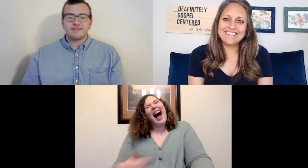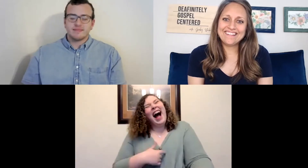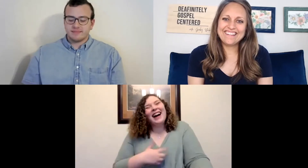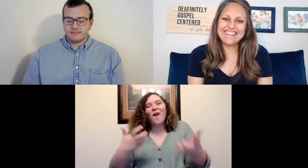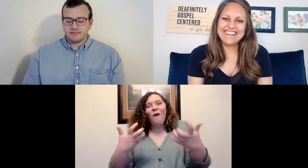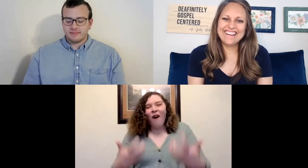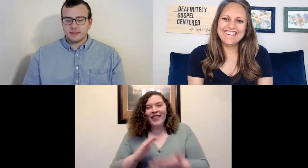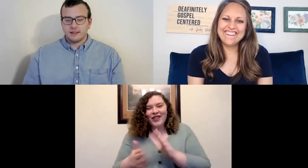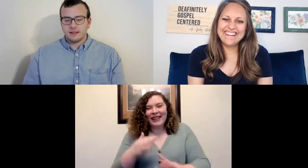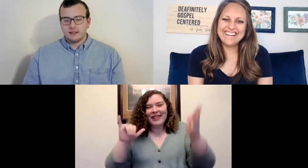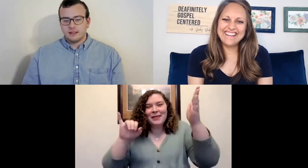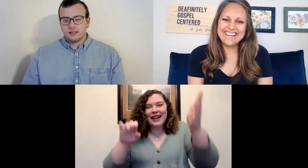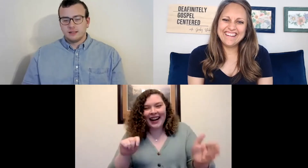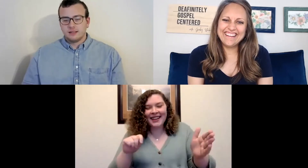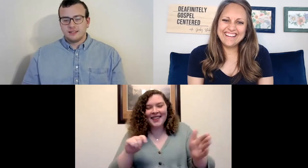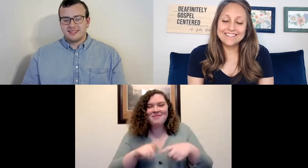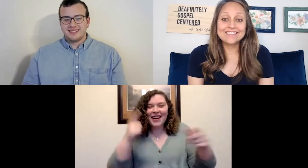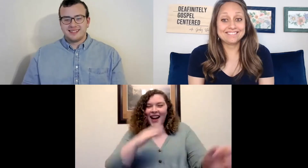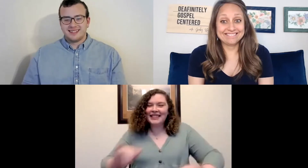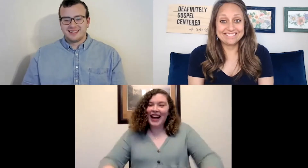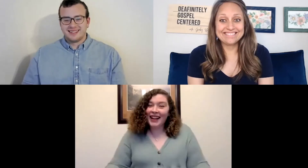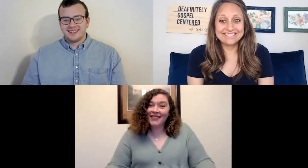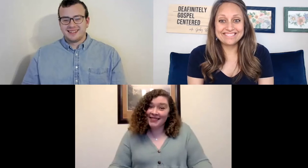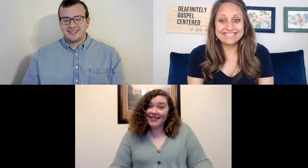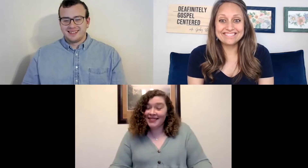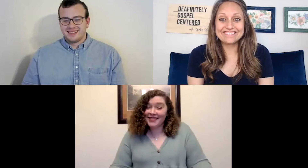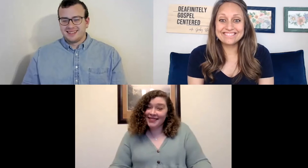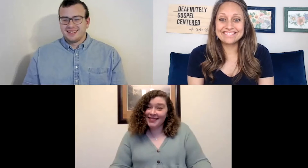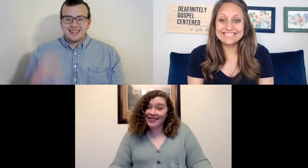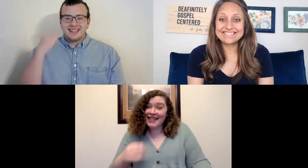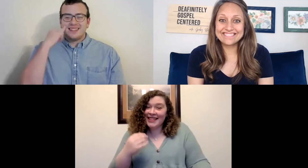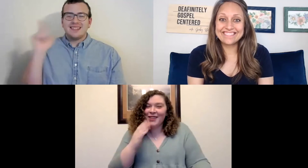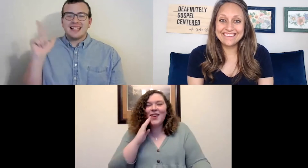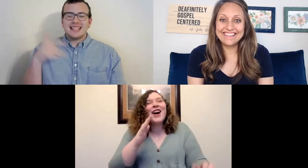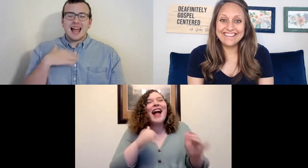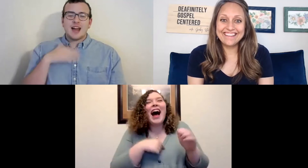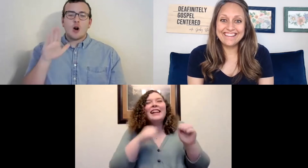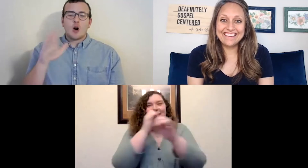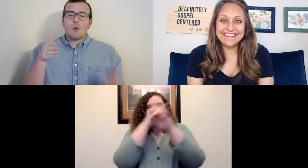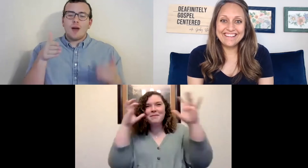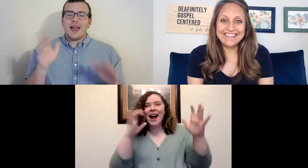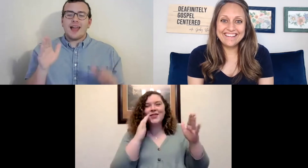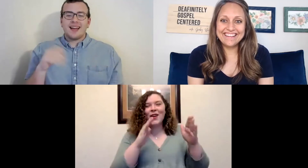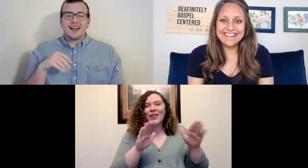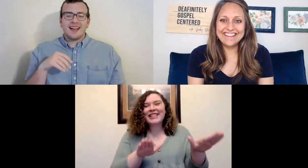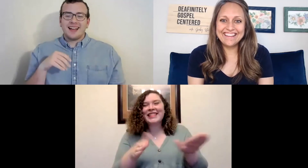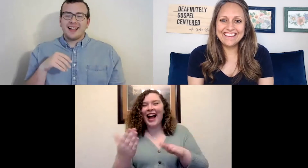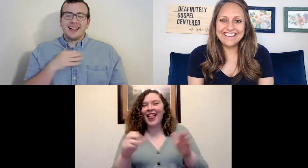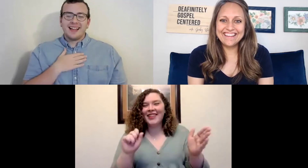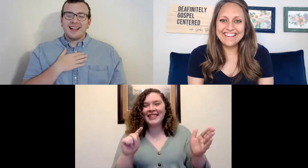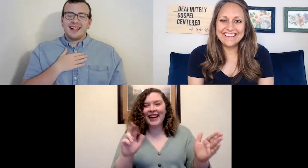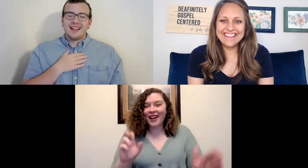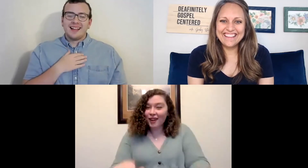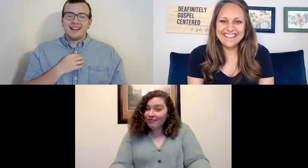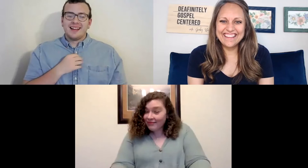seriously? And I'm saying to him, I don't want to forgive Actually, Dakota her yet. way. But God is just staring me down. I can picture him giving